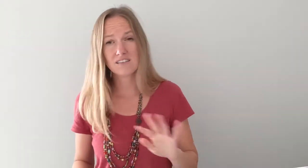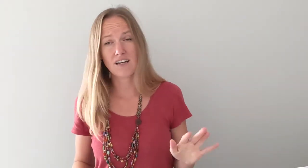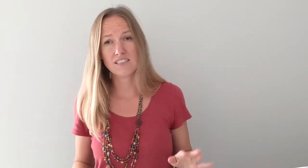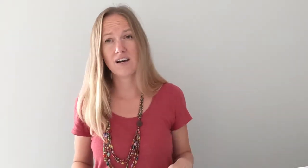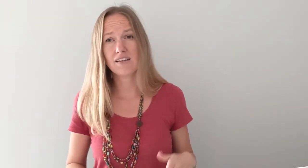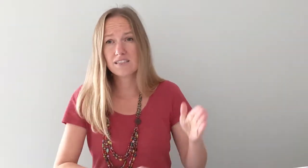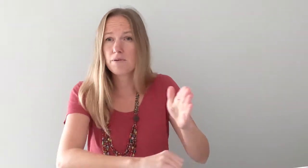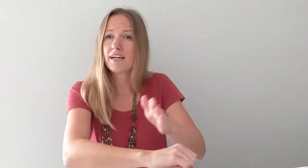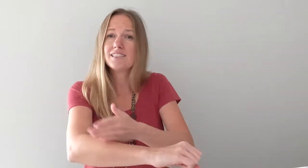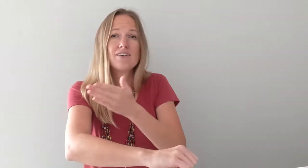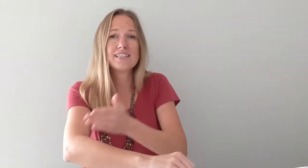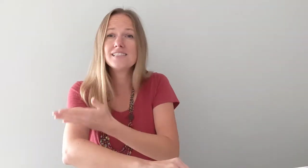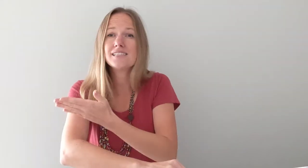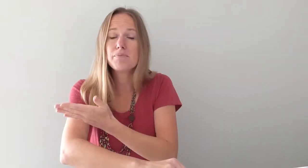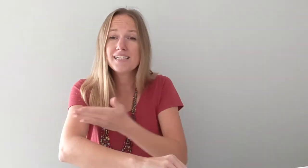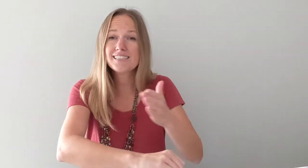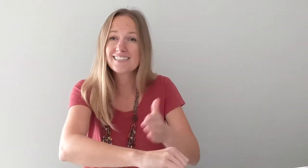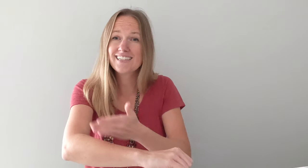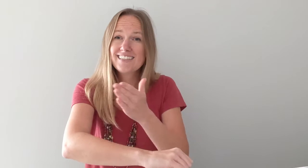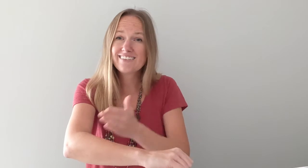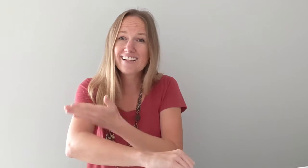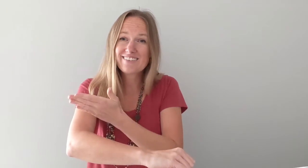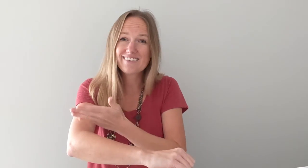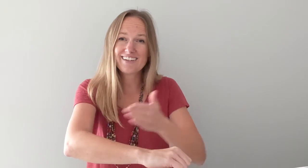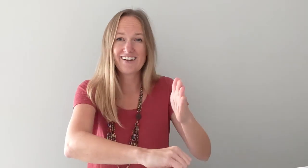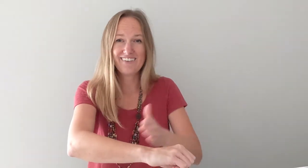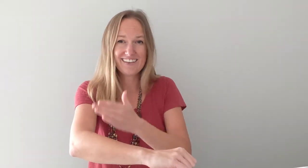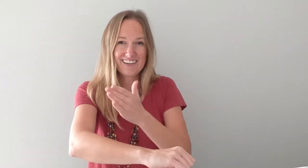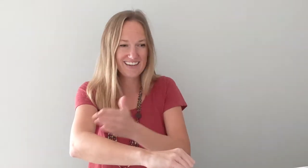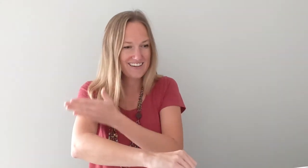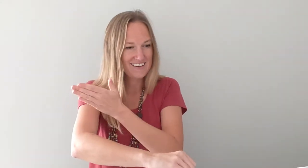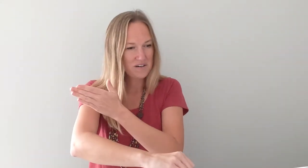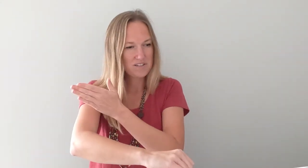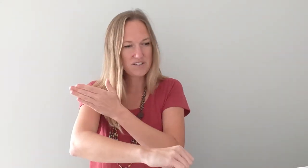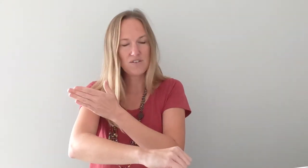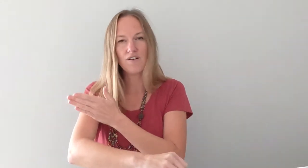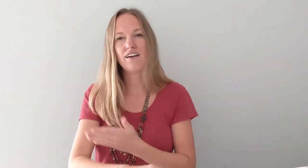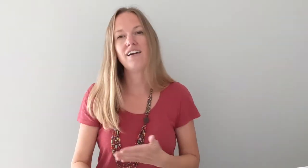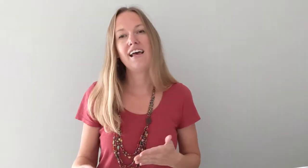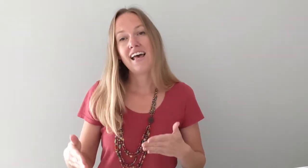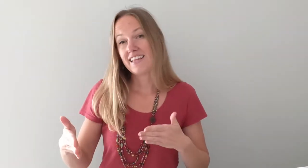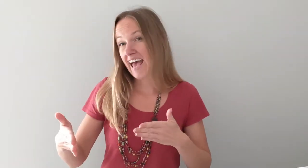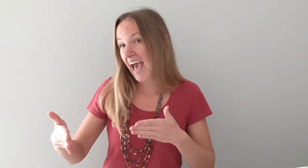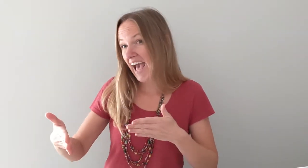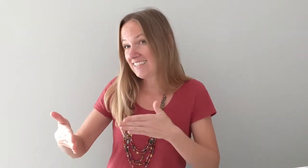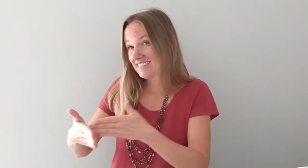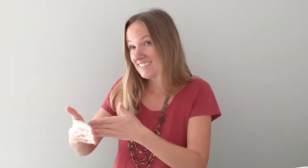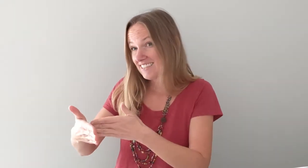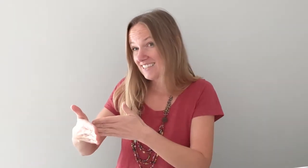lots of others, but I just find this simplest, so that's what we're gonna go with, okay? Restore, and then at,